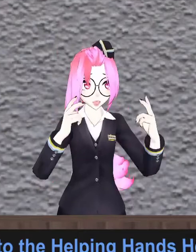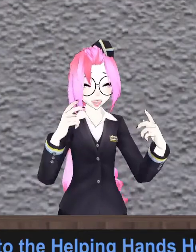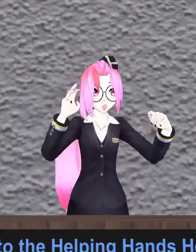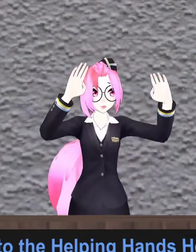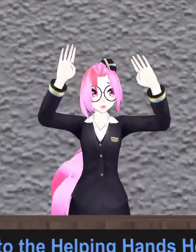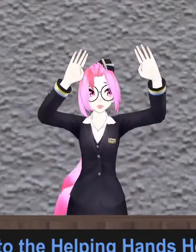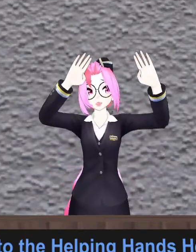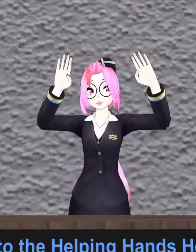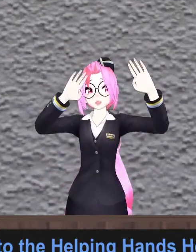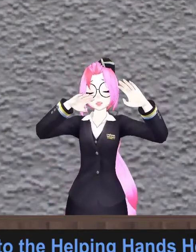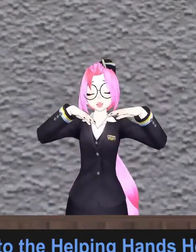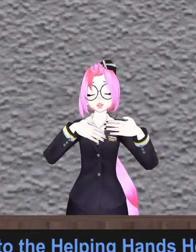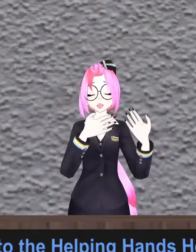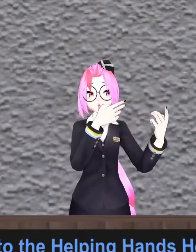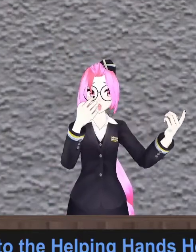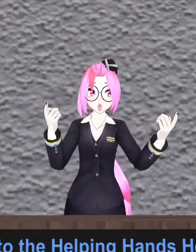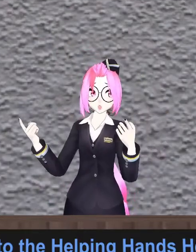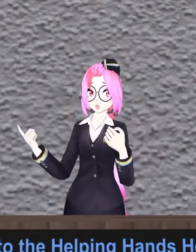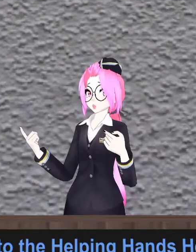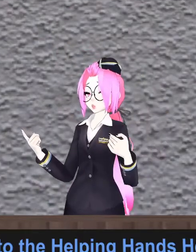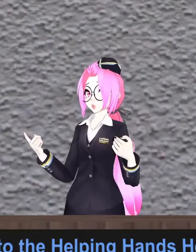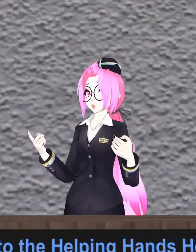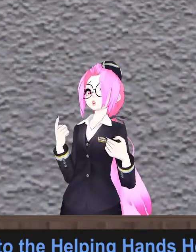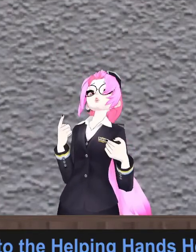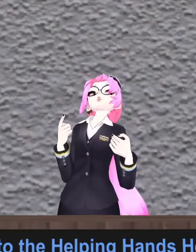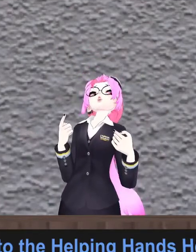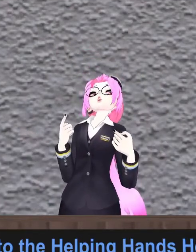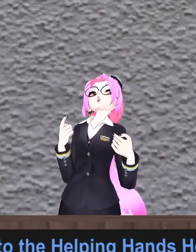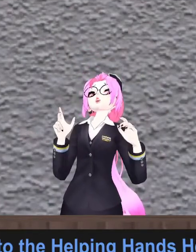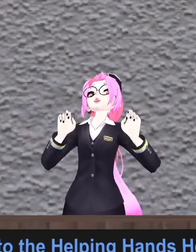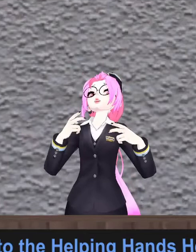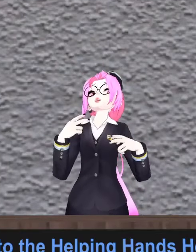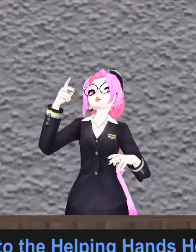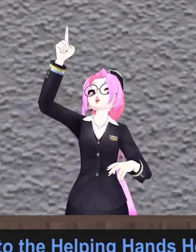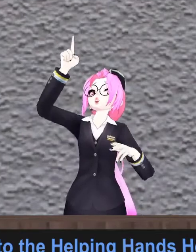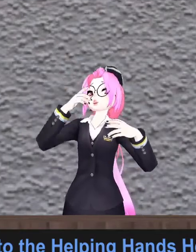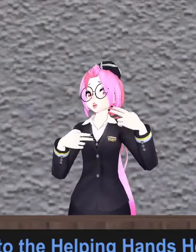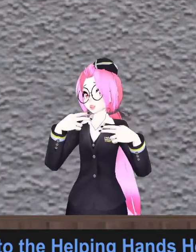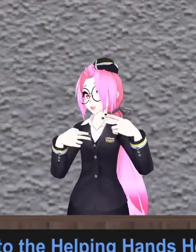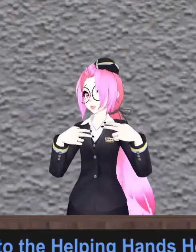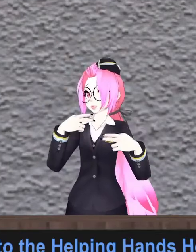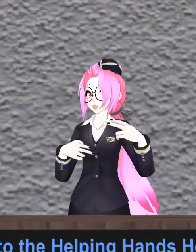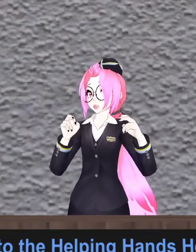Okay. Hello, everyone. How are you all? Oh dear, we have somebody with problems. Oh, they're